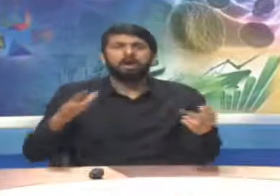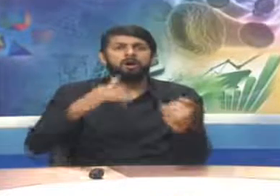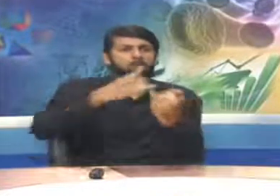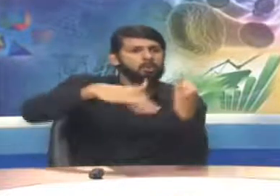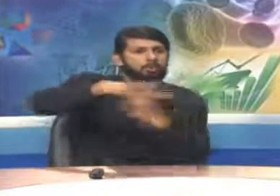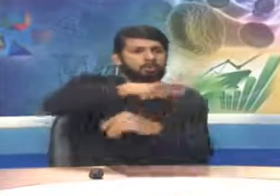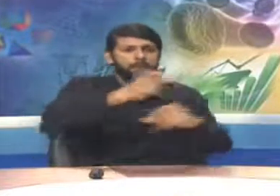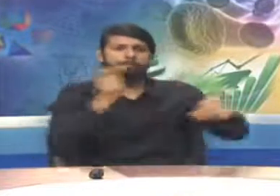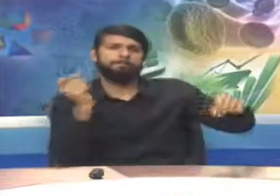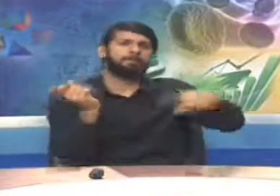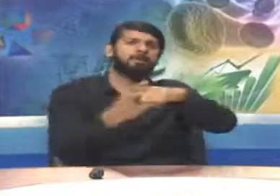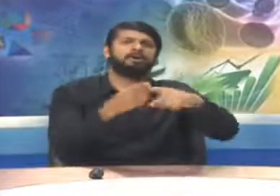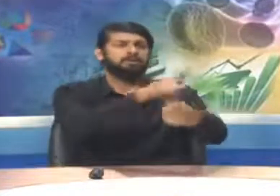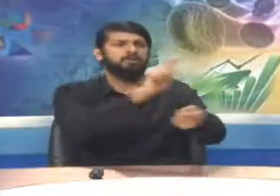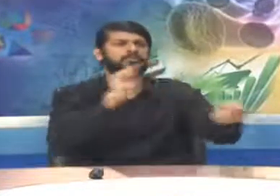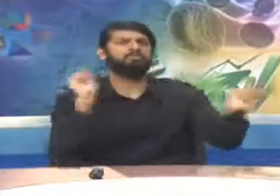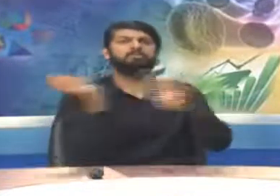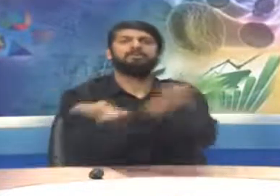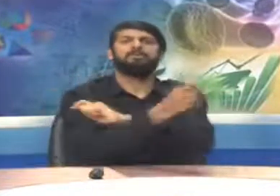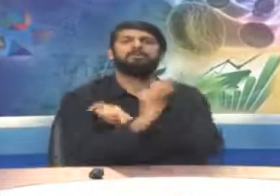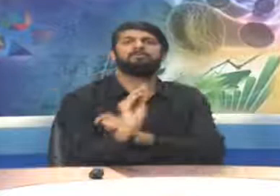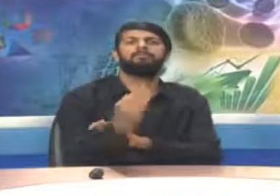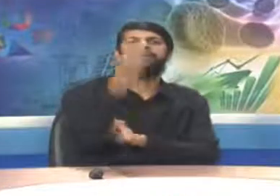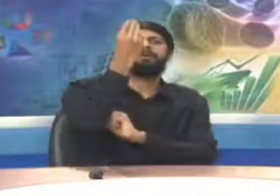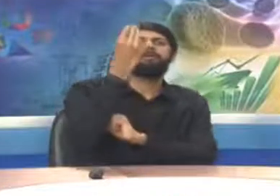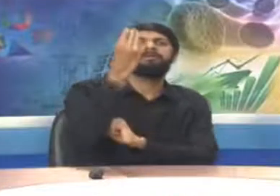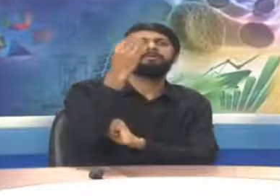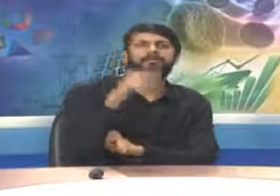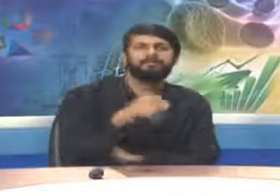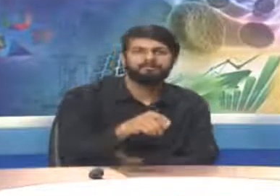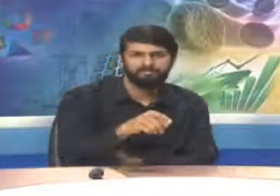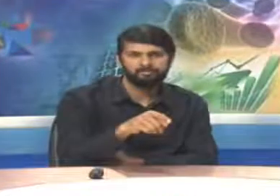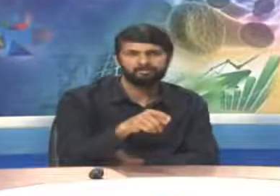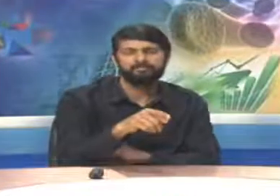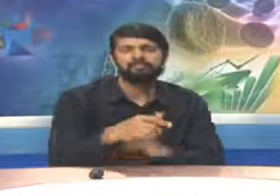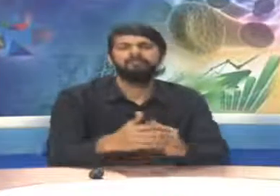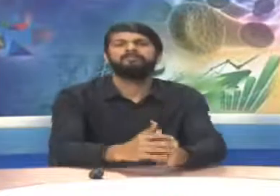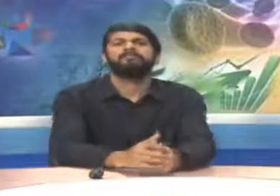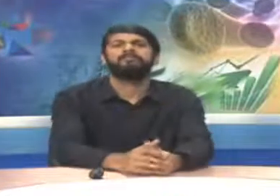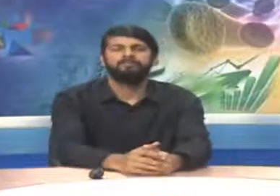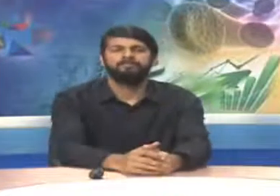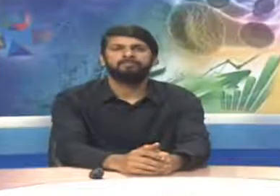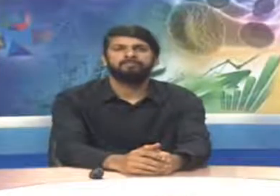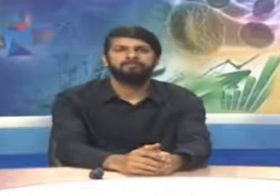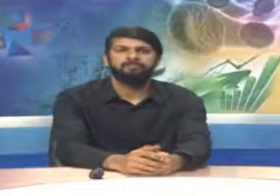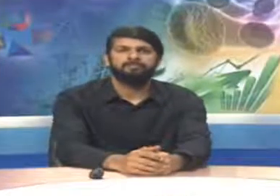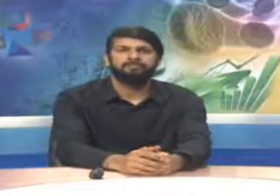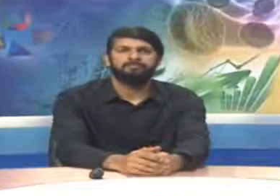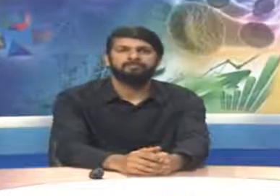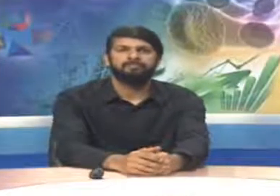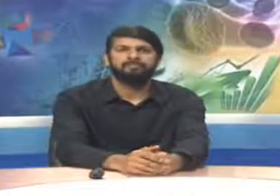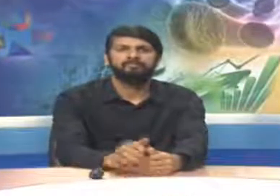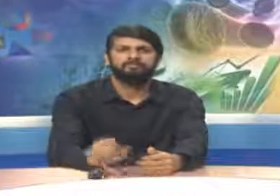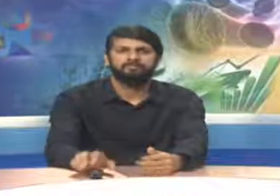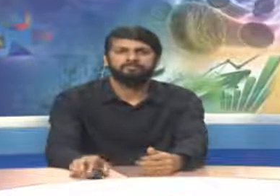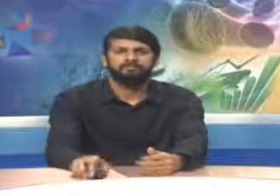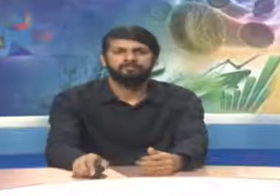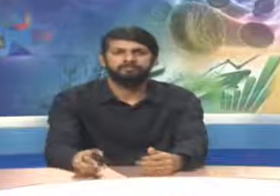take place because of the material factor and through the dialectical